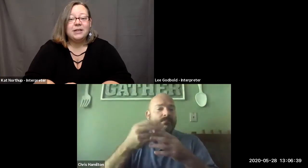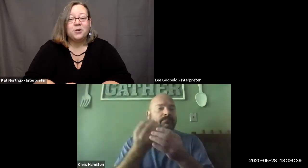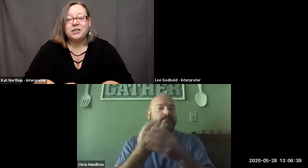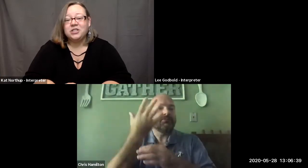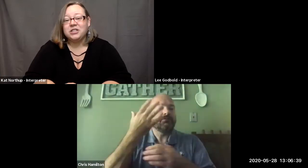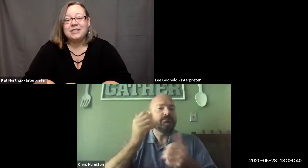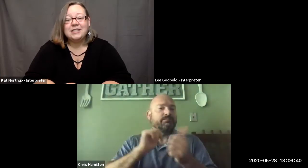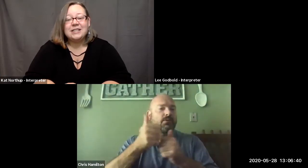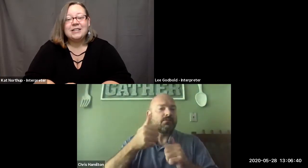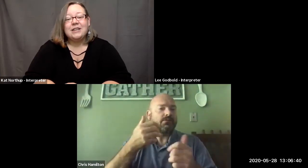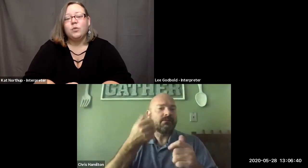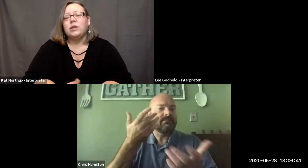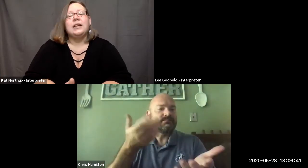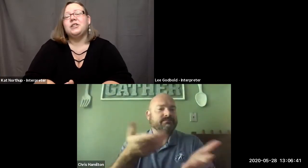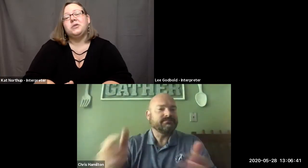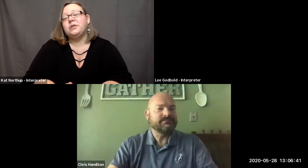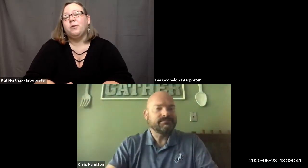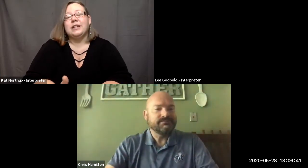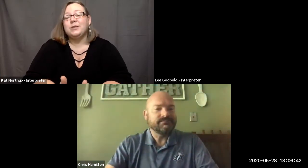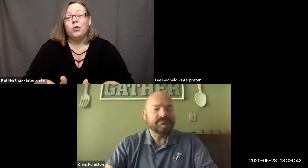or questions related to spring sports?